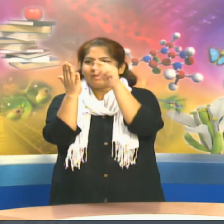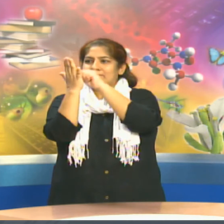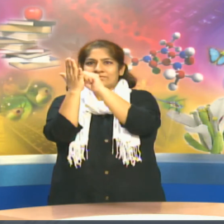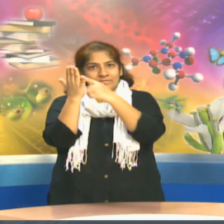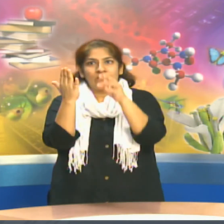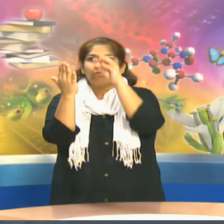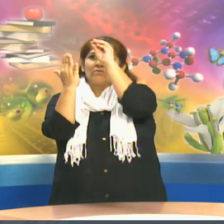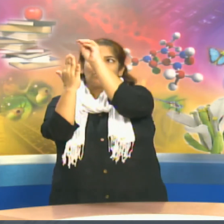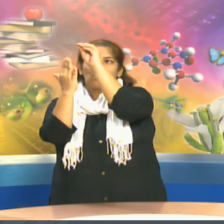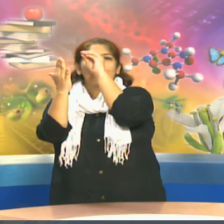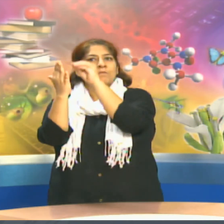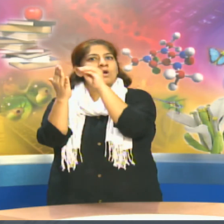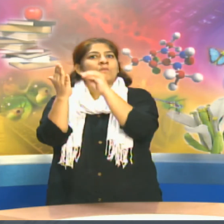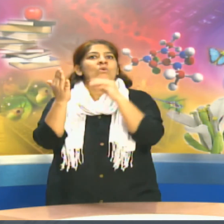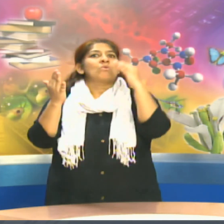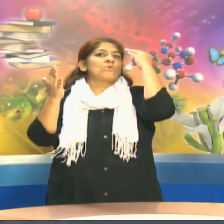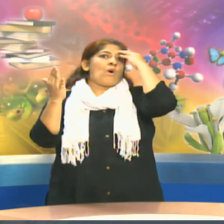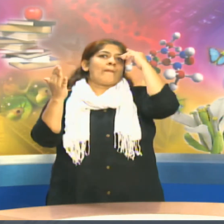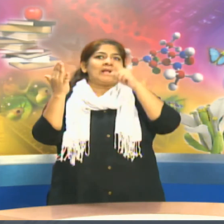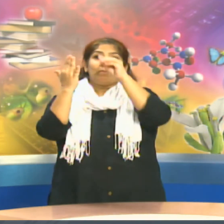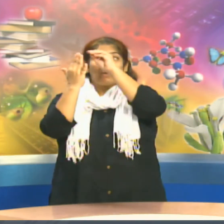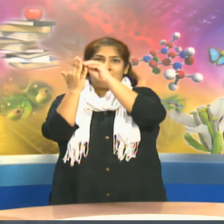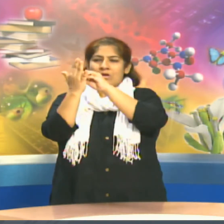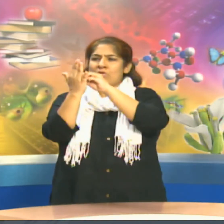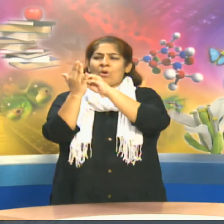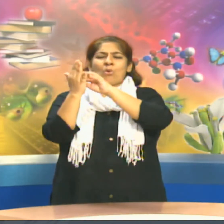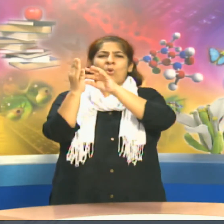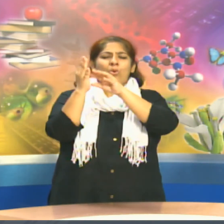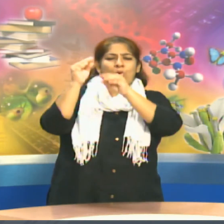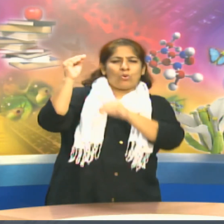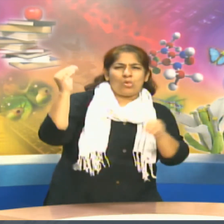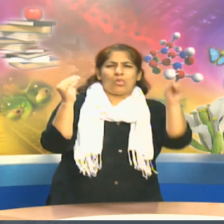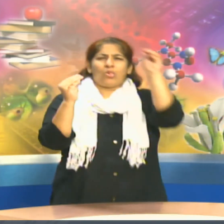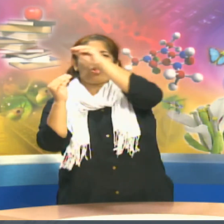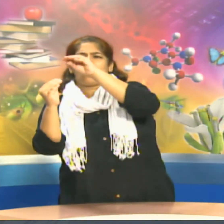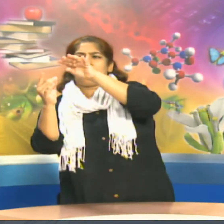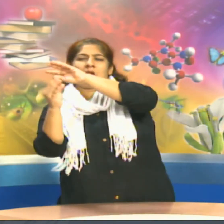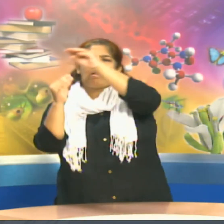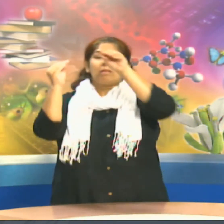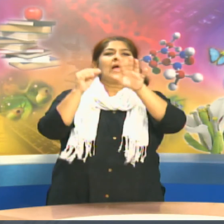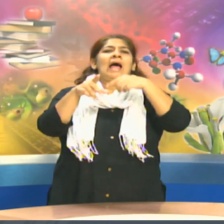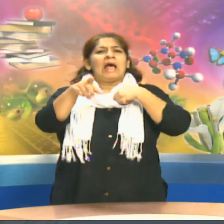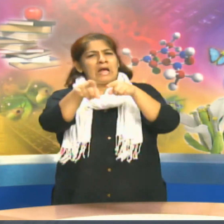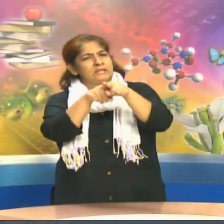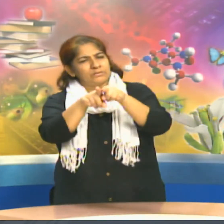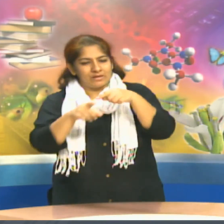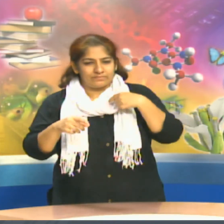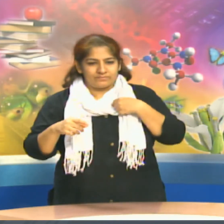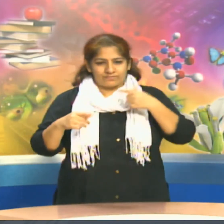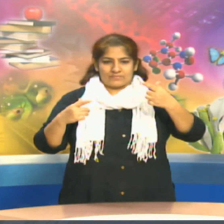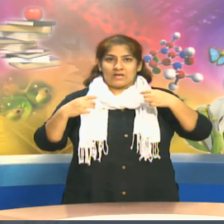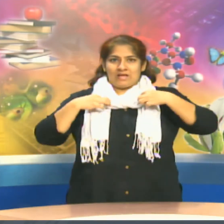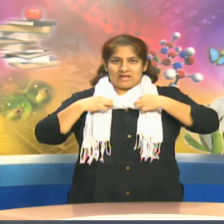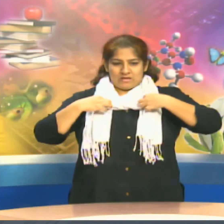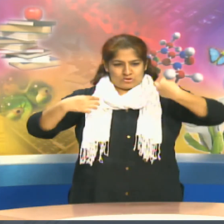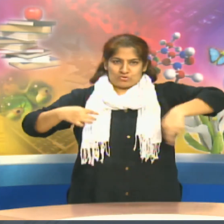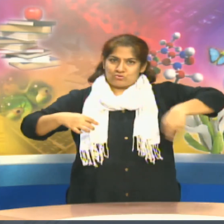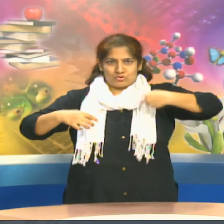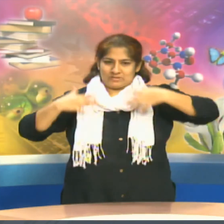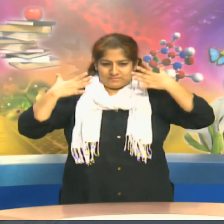order and we are following those steps. We know, we are aware about these steps. Just